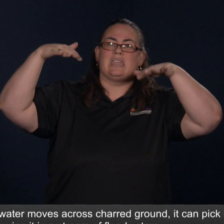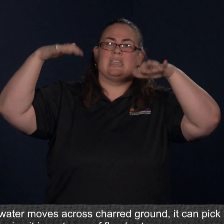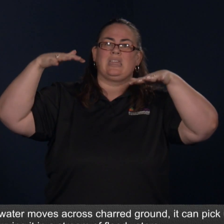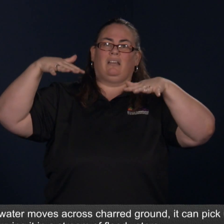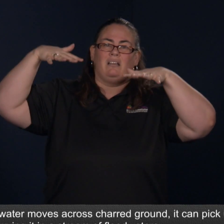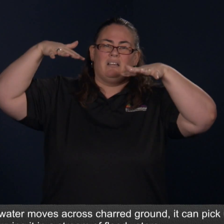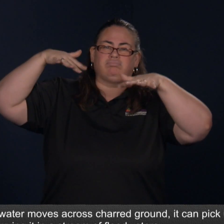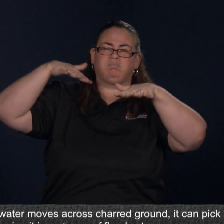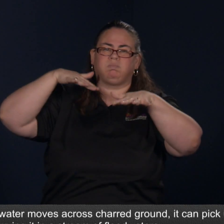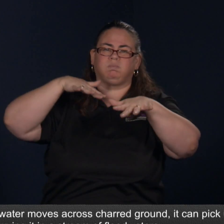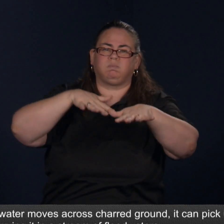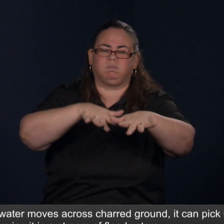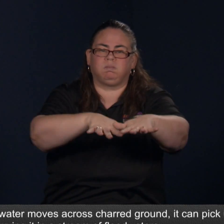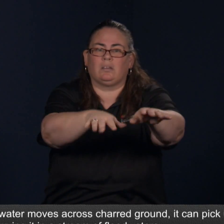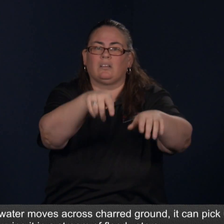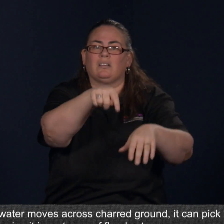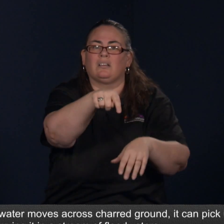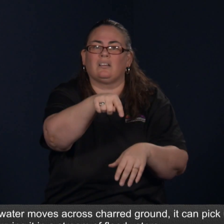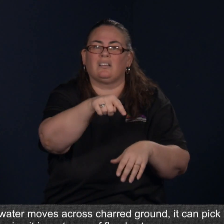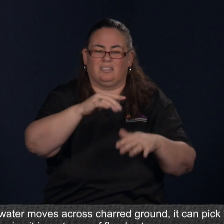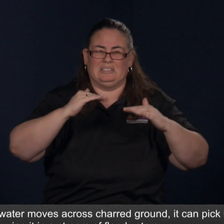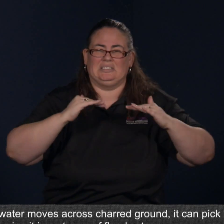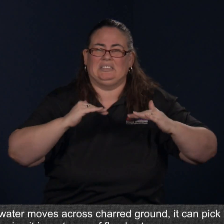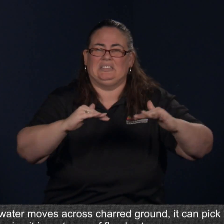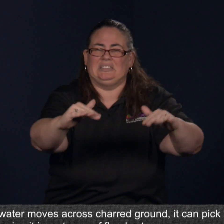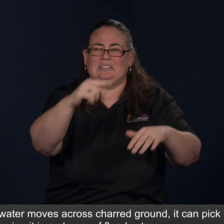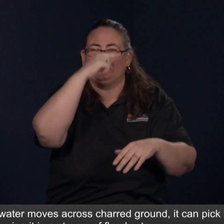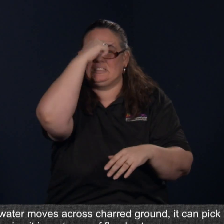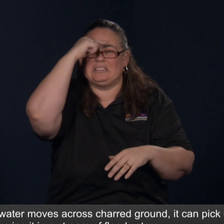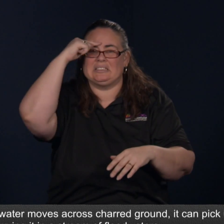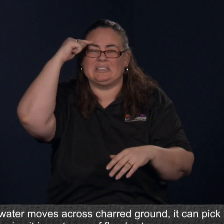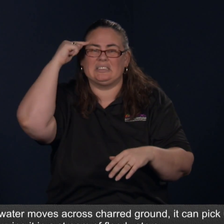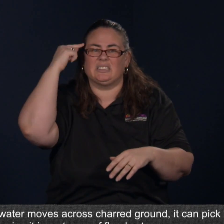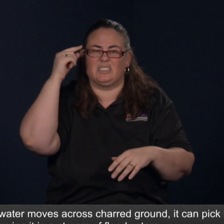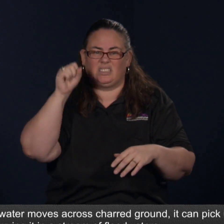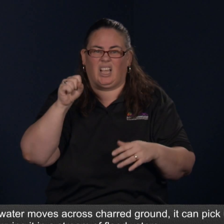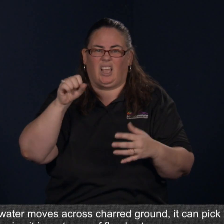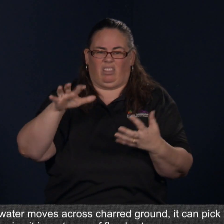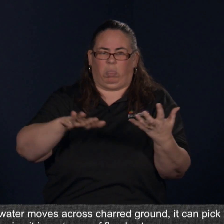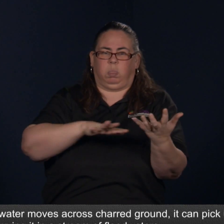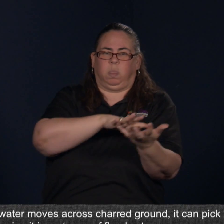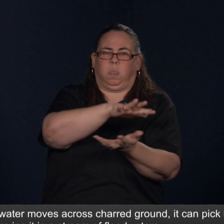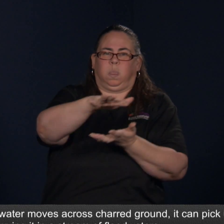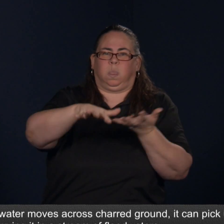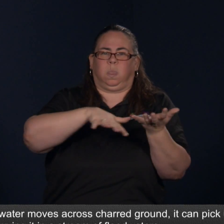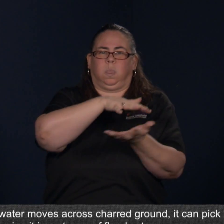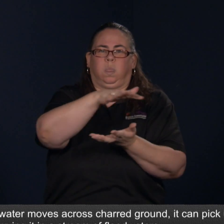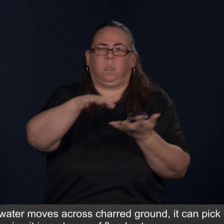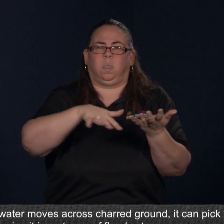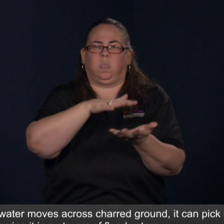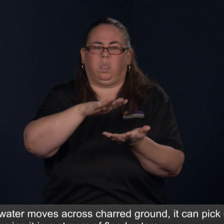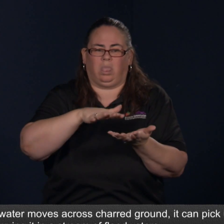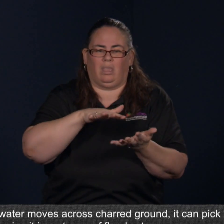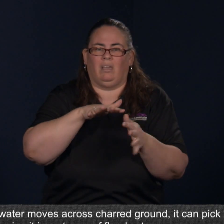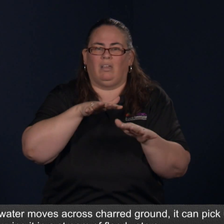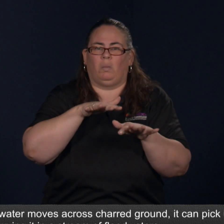As rainwater moves across charred ground, it can pick up soil, sediment, debris, and ash, carrying